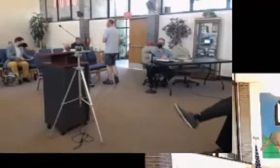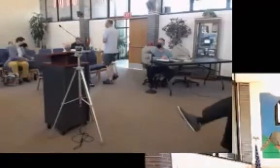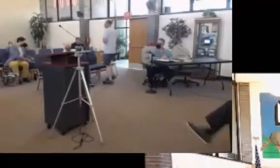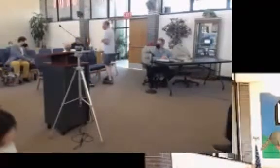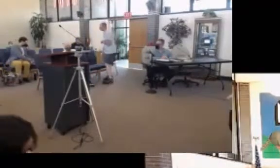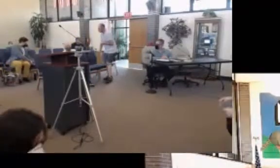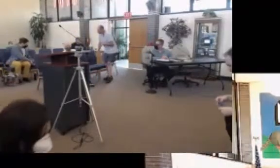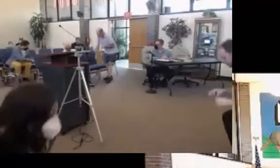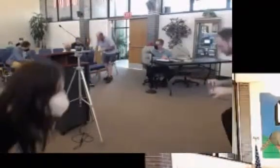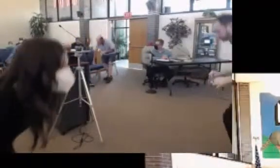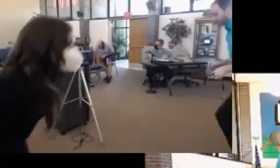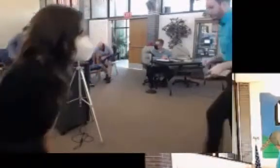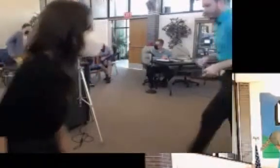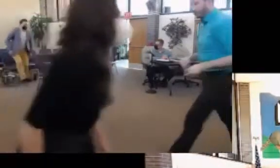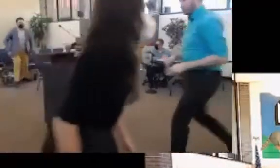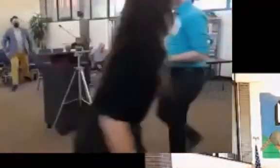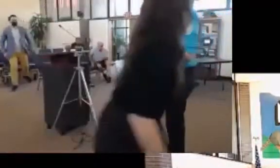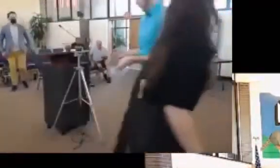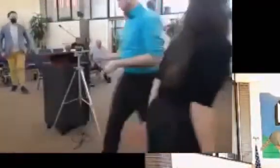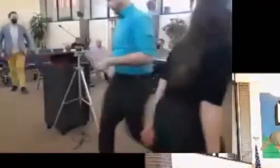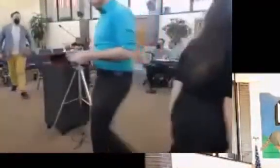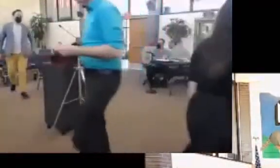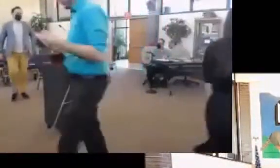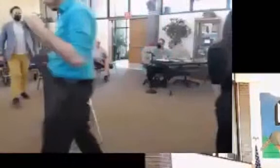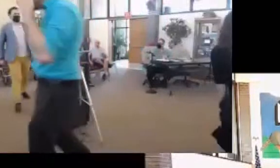you wanted to address.